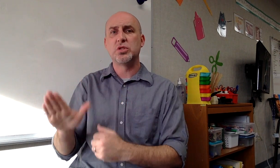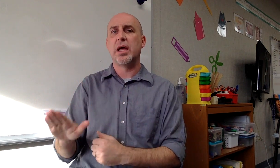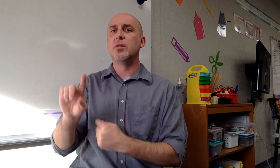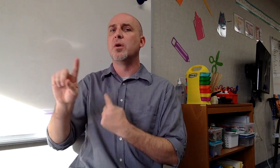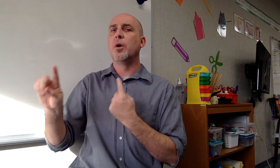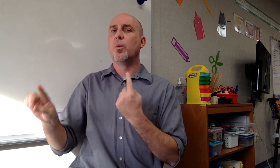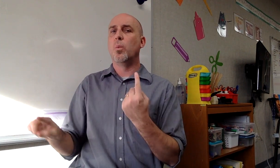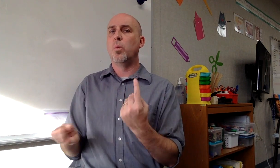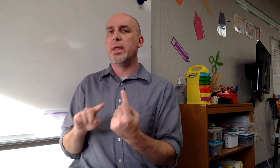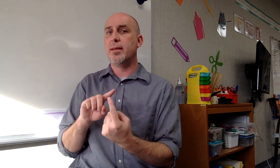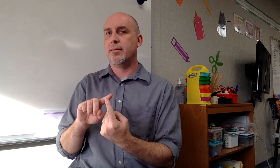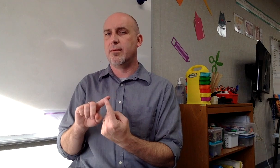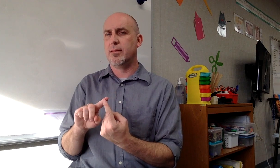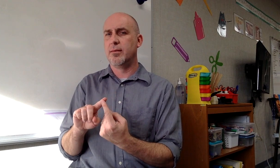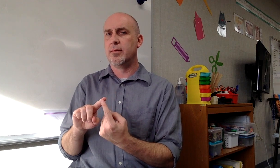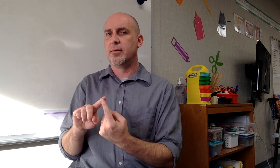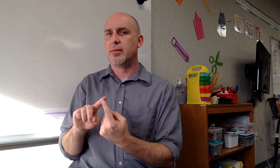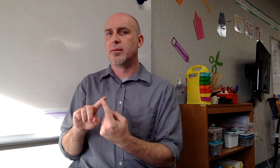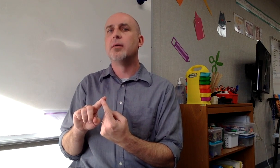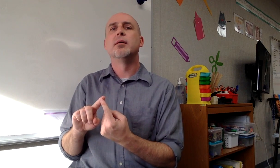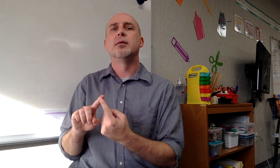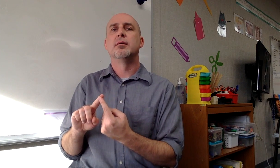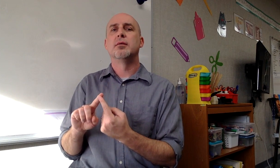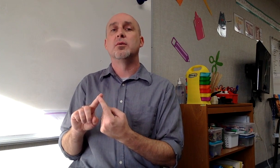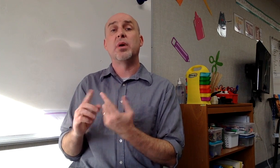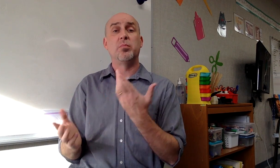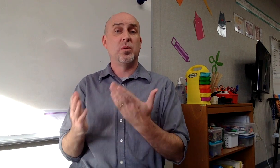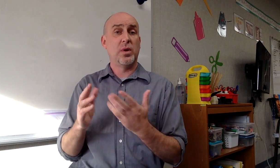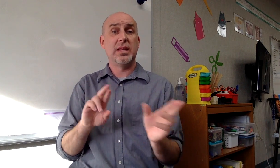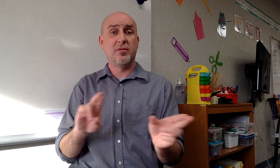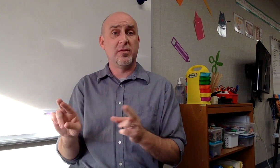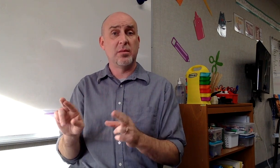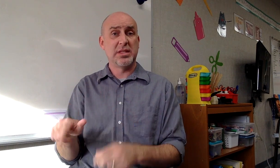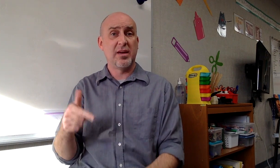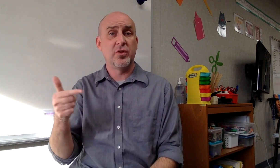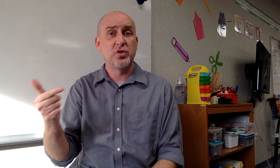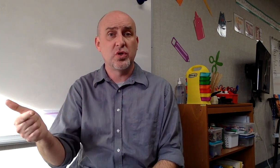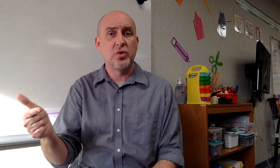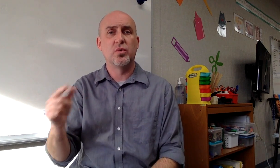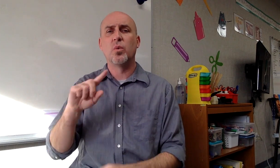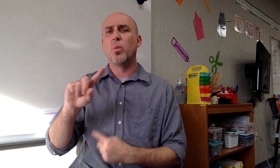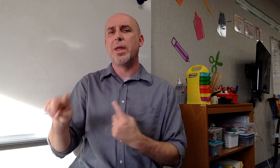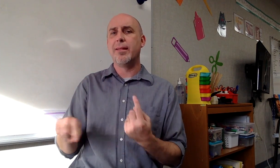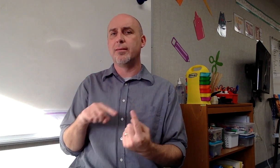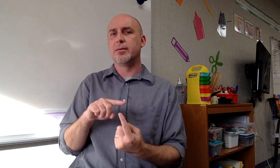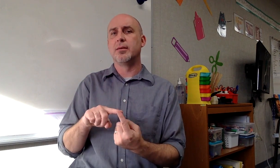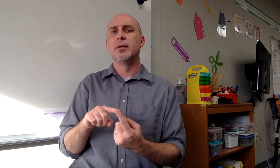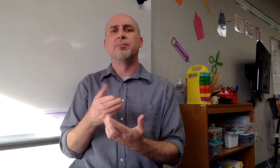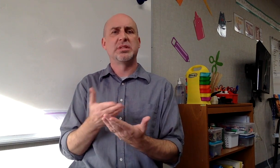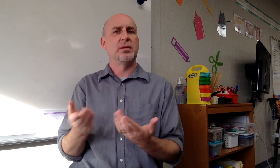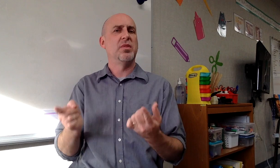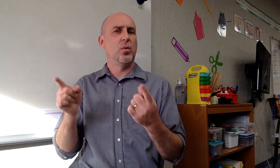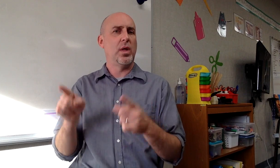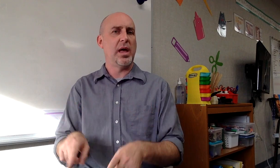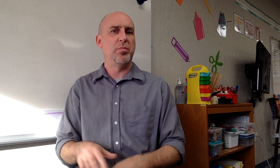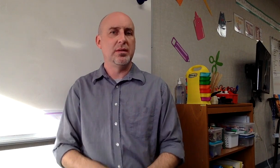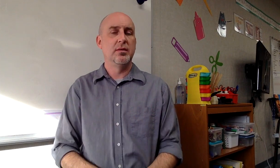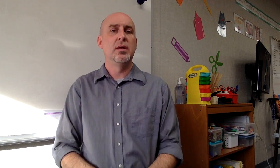child when you might be ready for them to have their turn, or when something will happen.